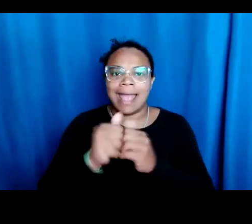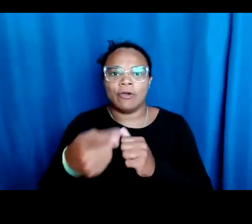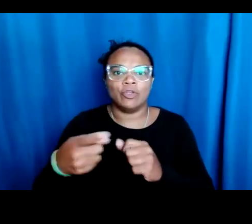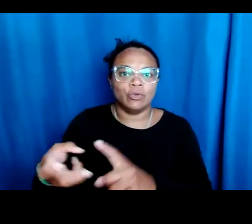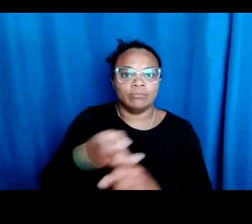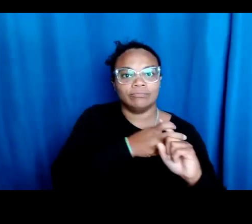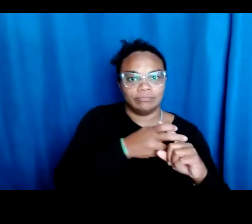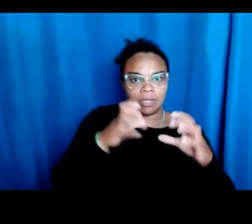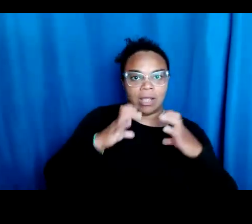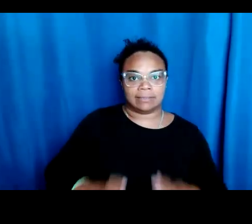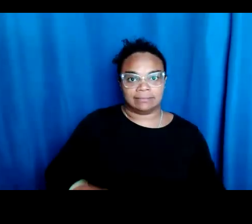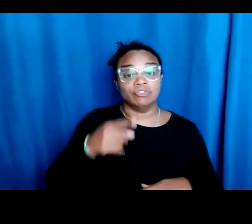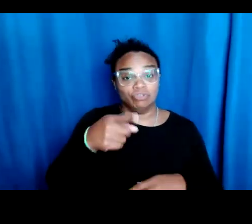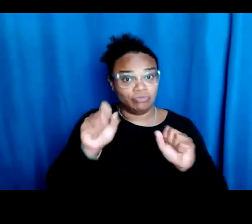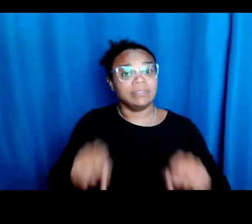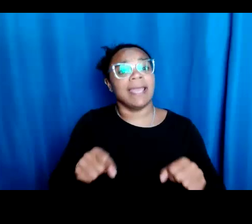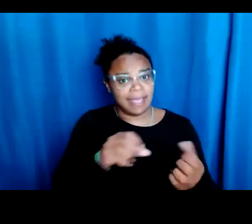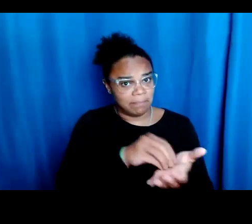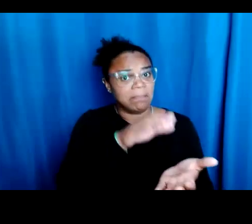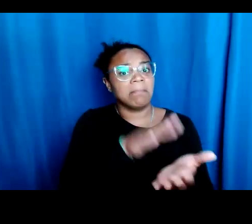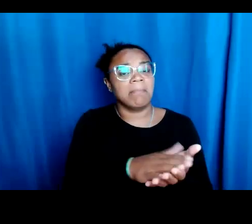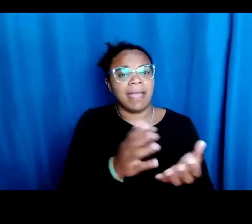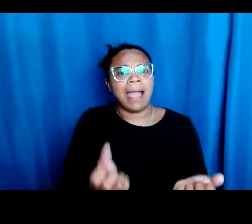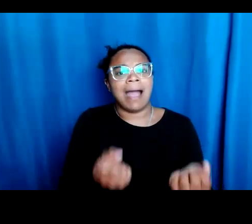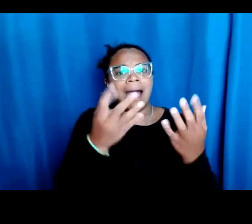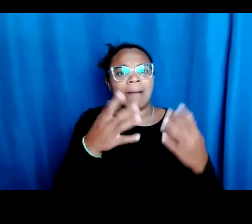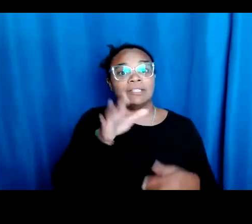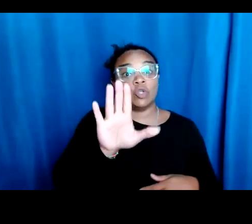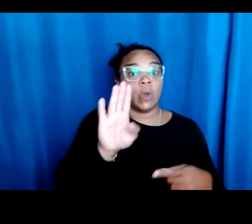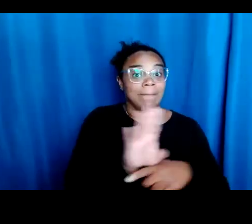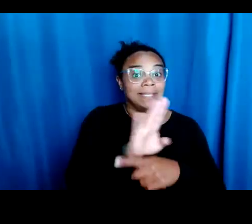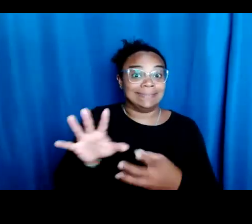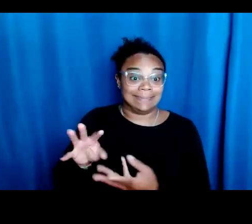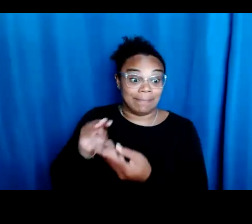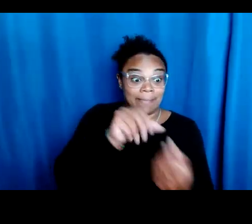mention your customer acquisition cost. Very important.